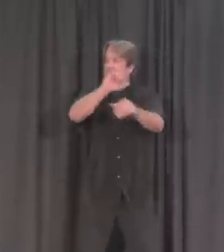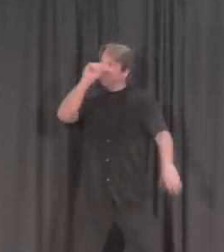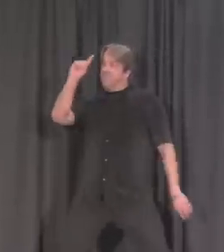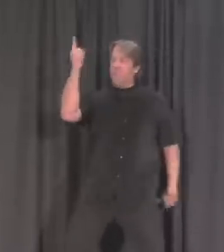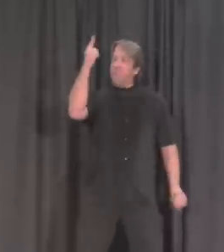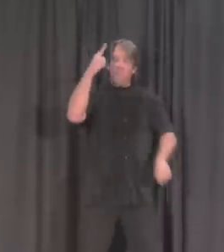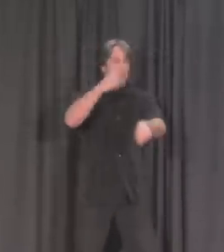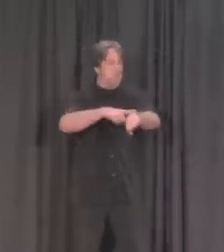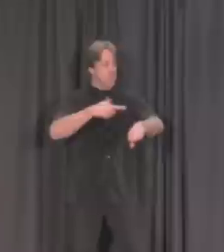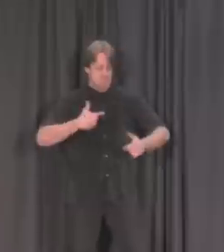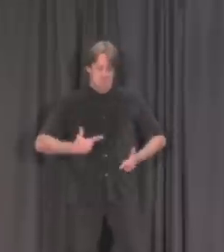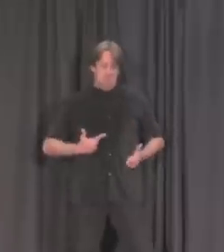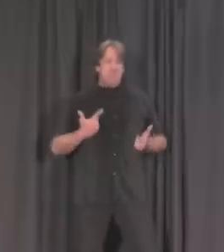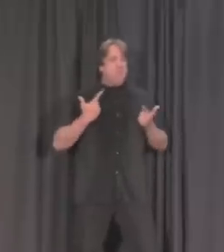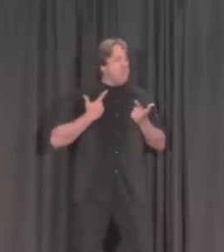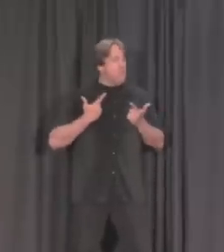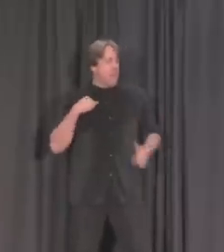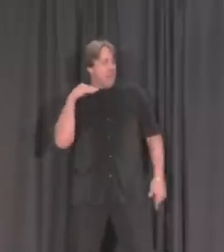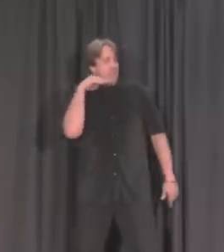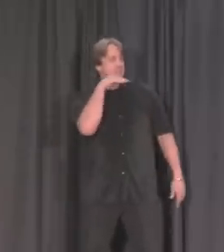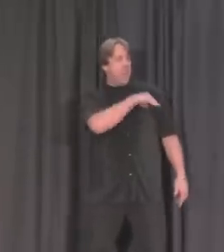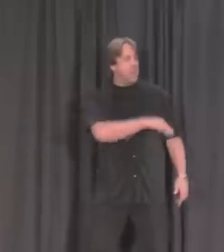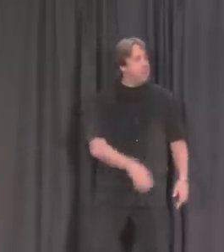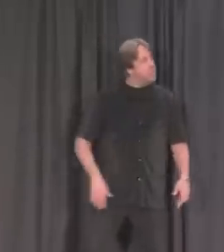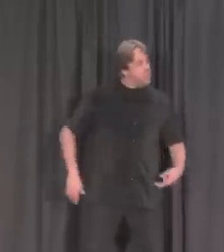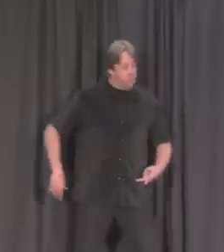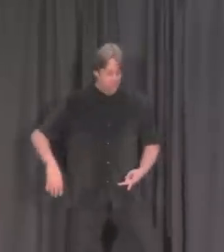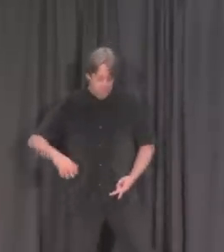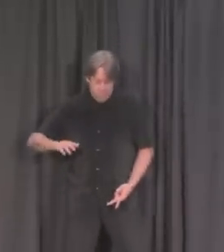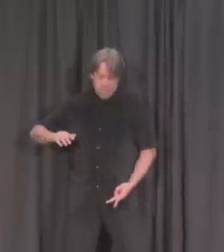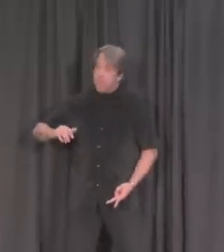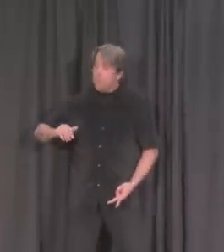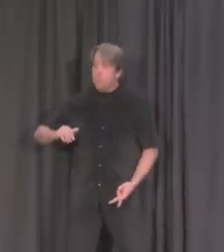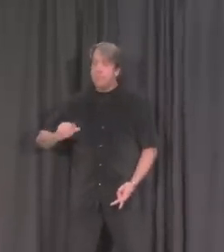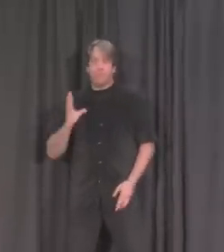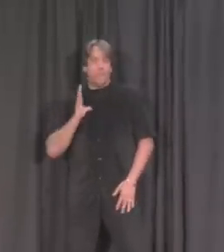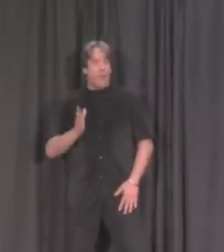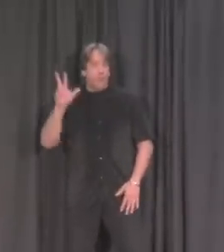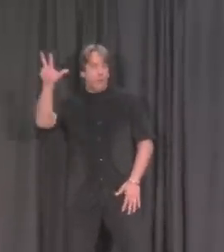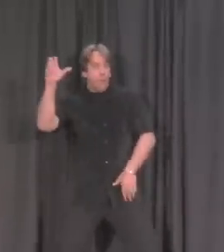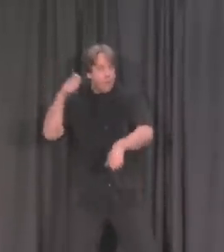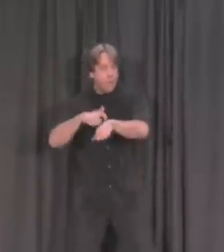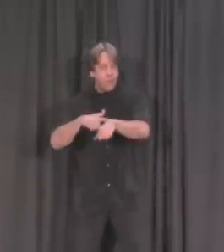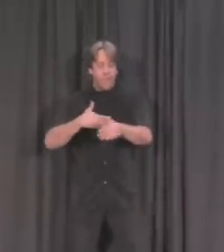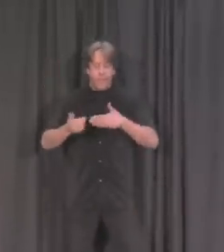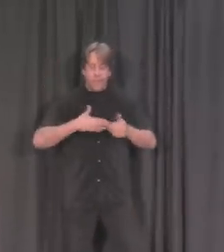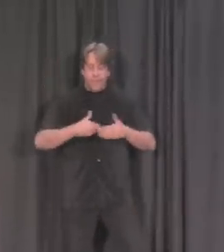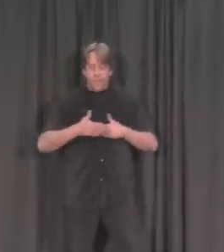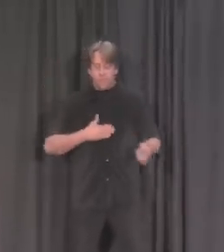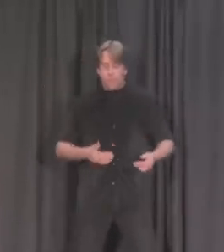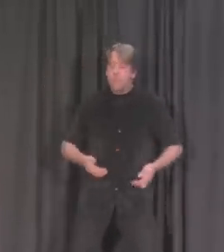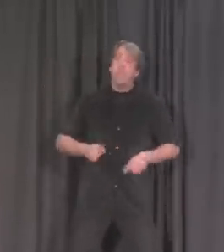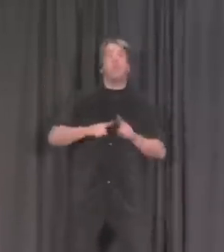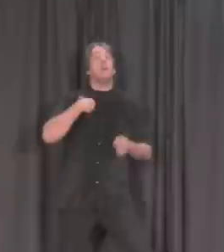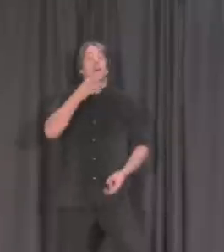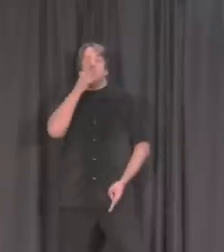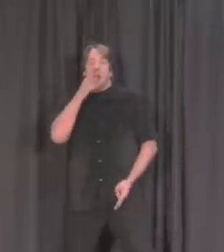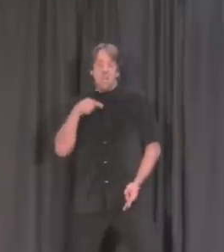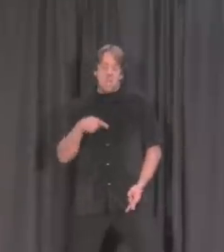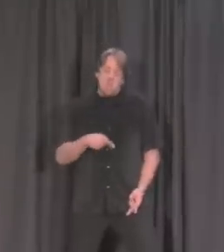Anyway, that night was the first time in my life that I told a lie. Okay, whatever, it's like the 300th time I told a lie.